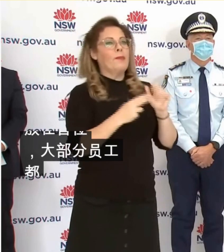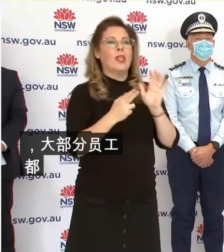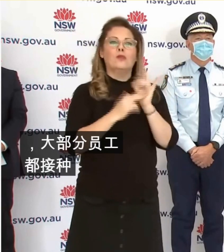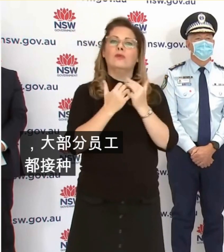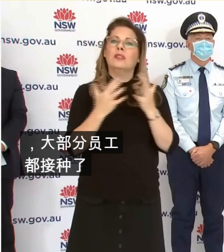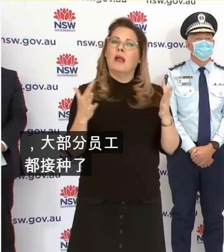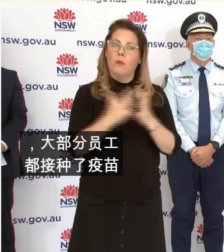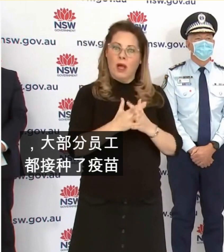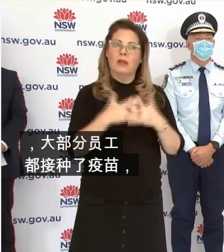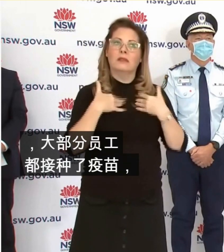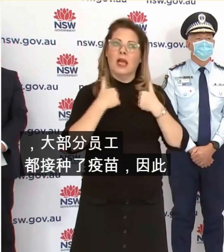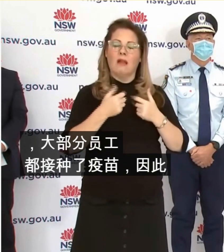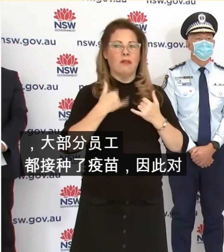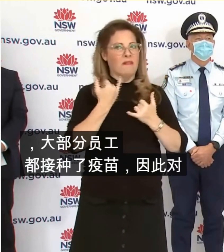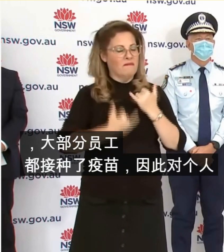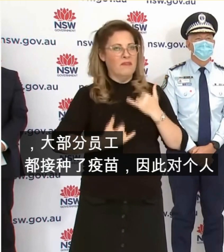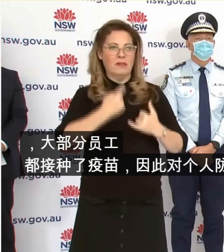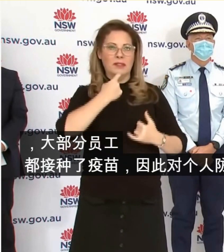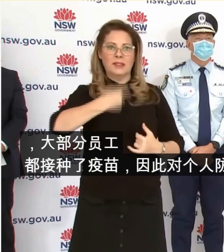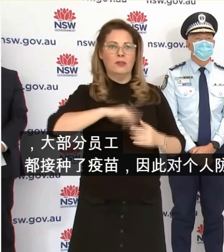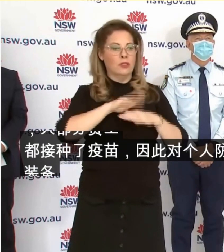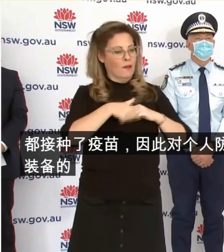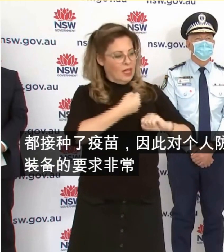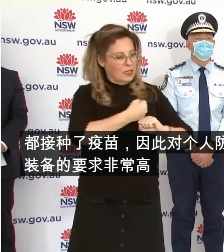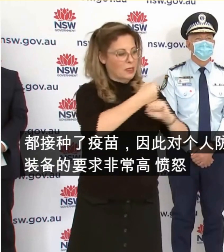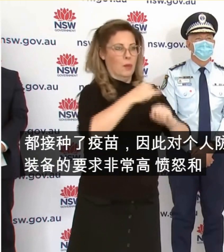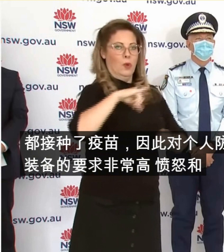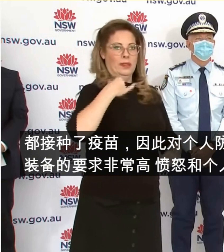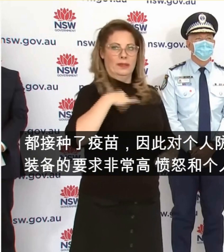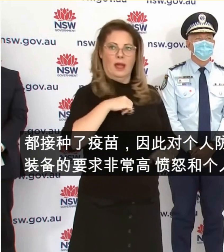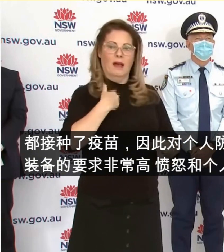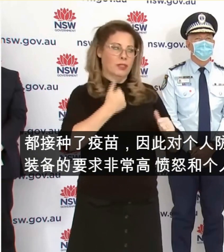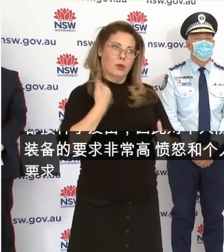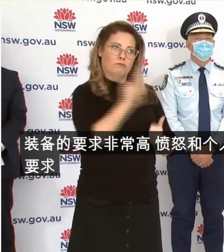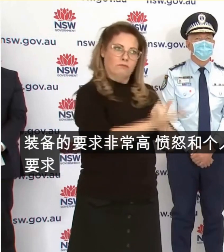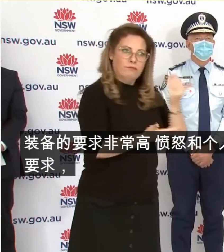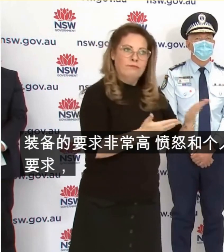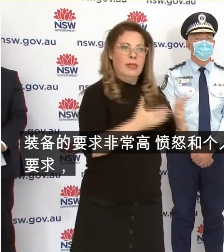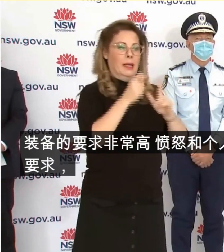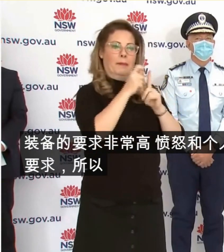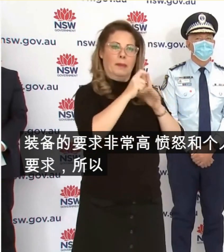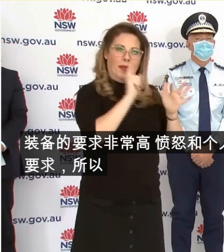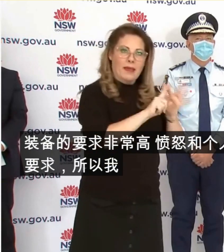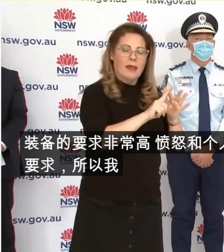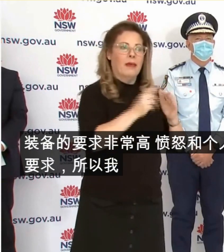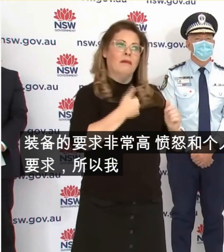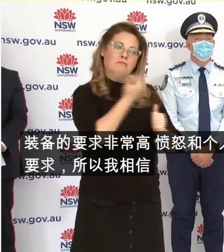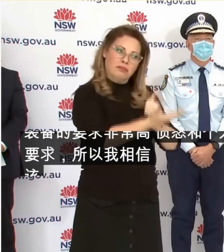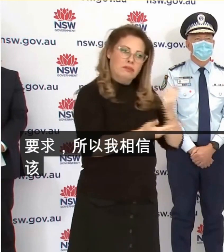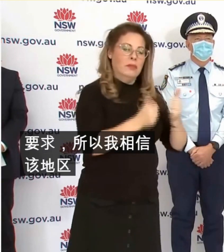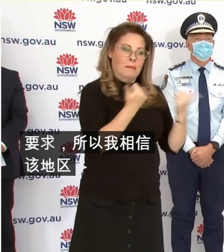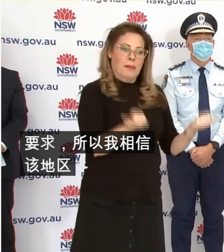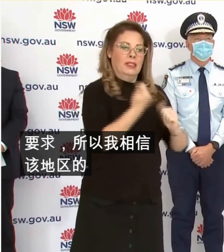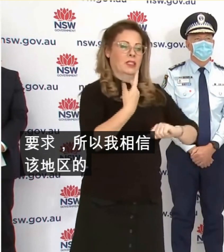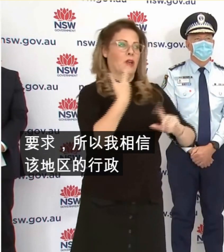the staff have been vaccinated. There is intense PPE requirements and personal protective requirements. So I'd be